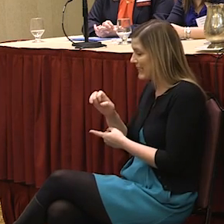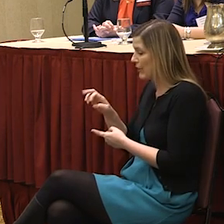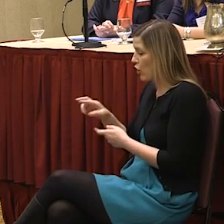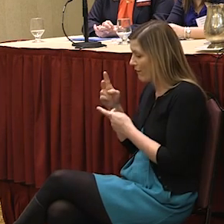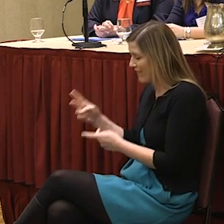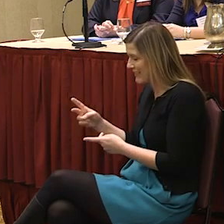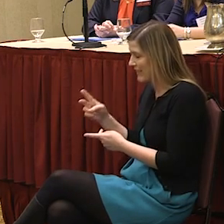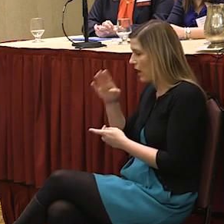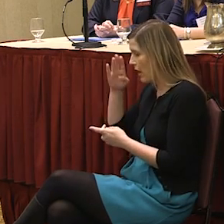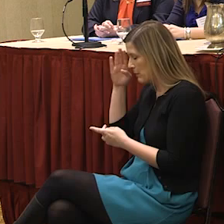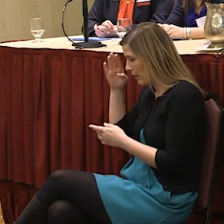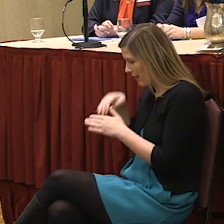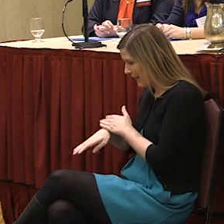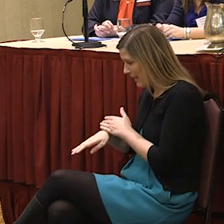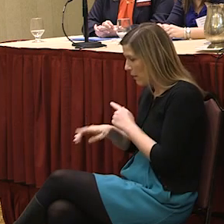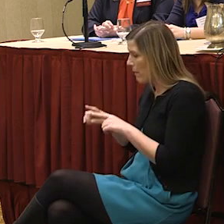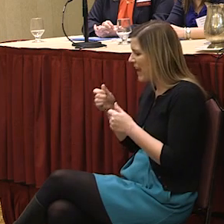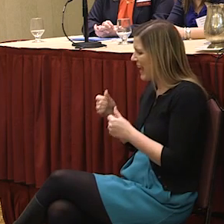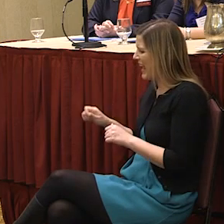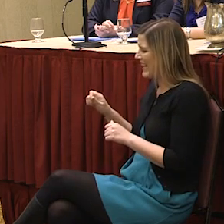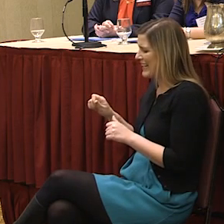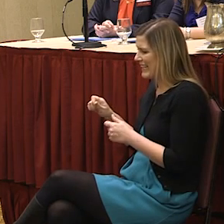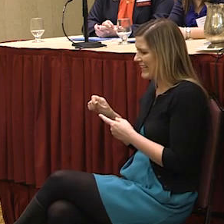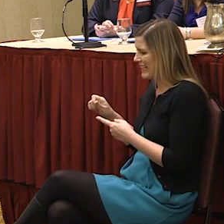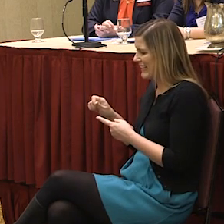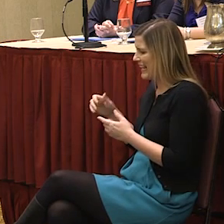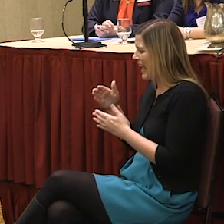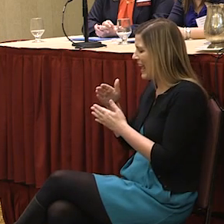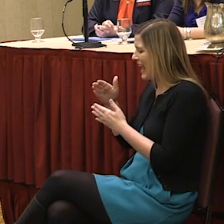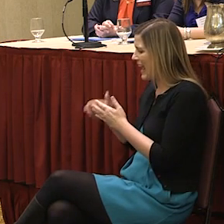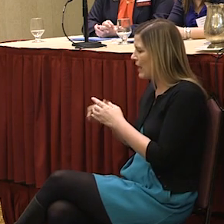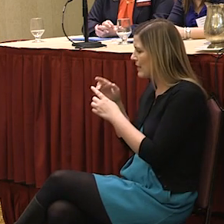hospitalizations. But are there any intermediate endpoints